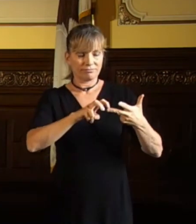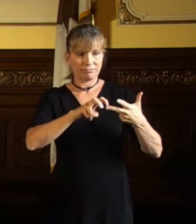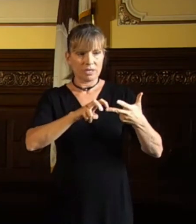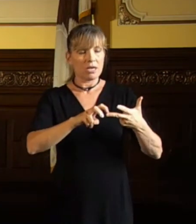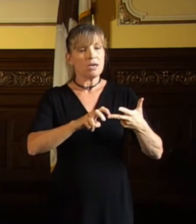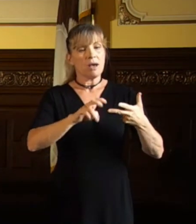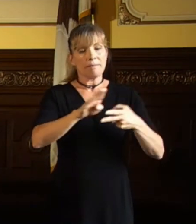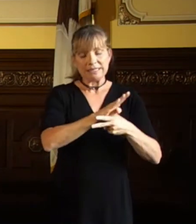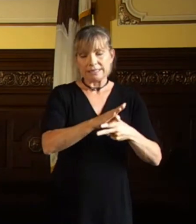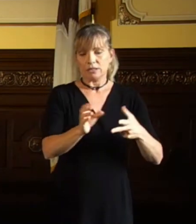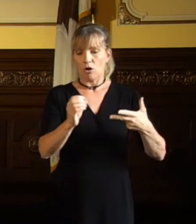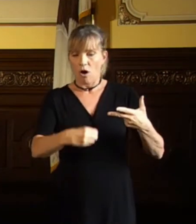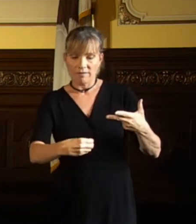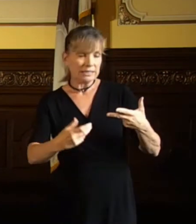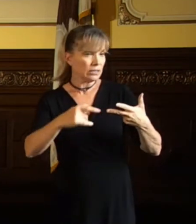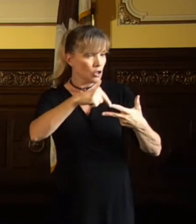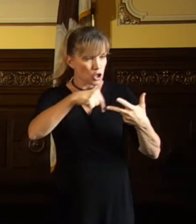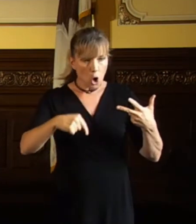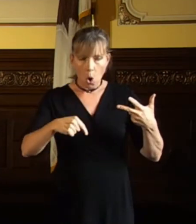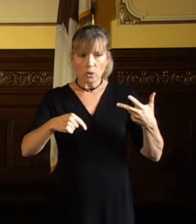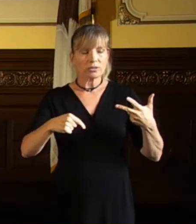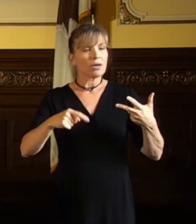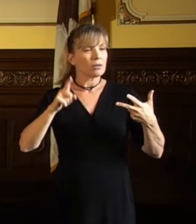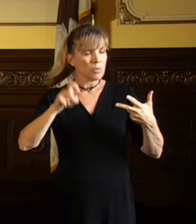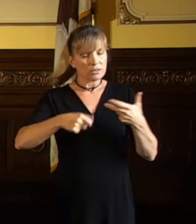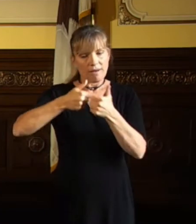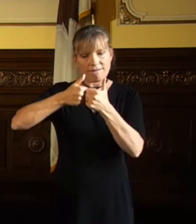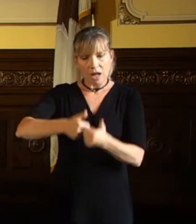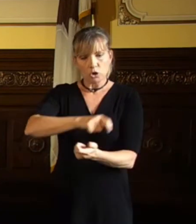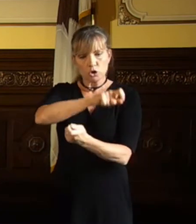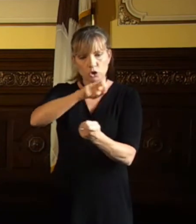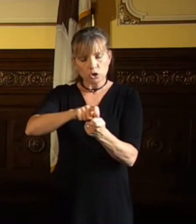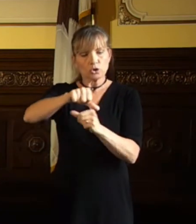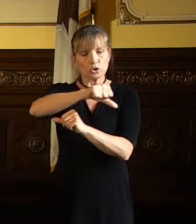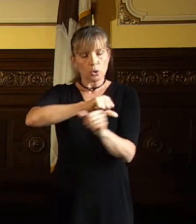offices, businesses that are in offices, have to follow certain